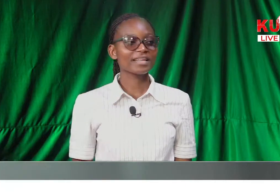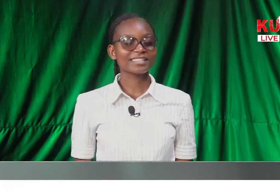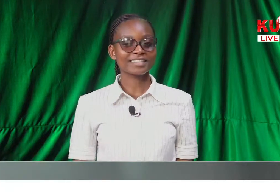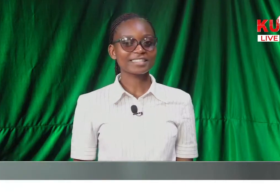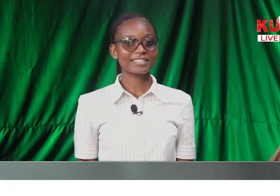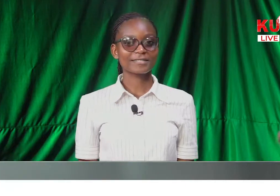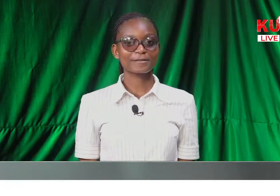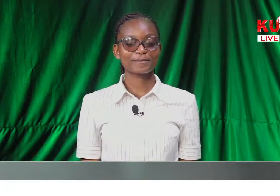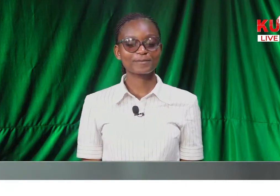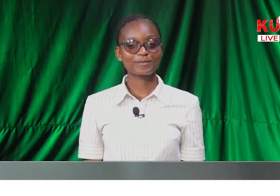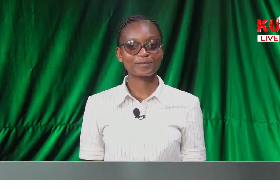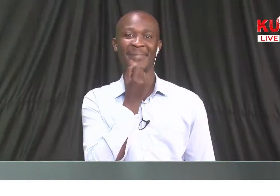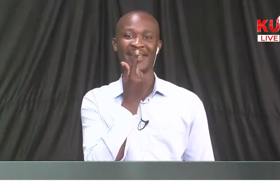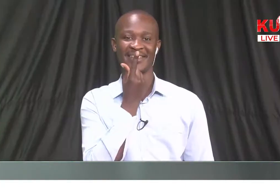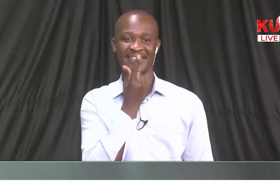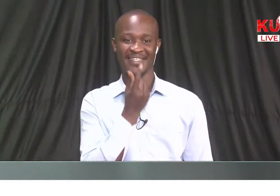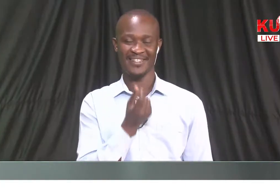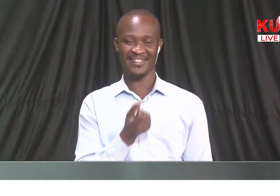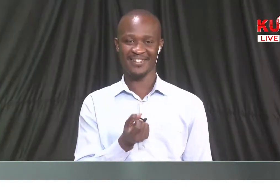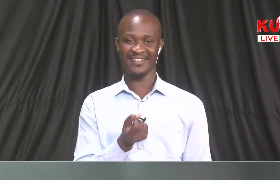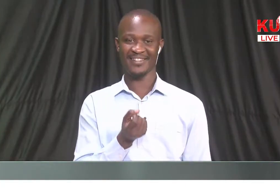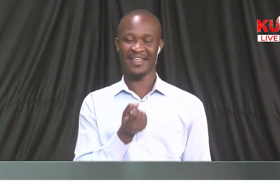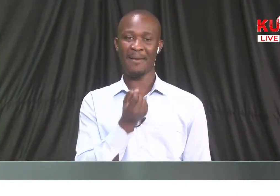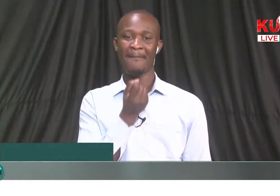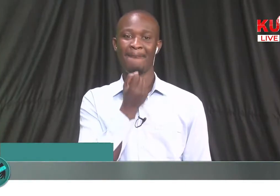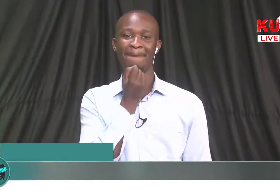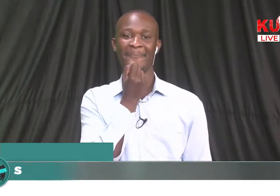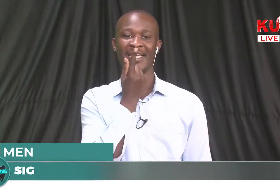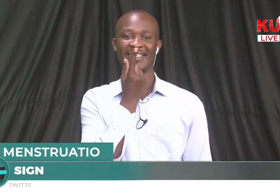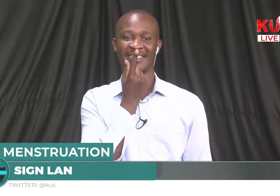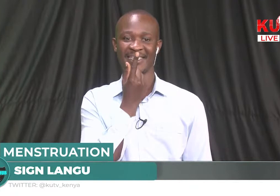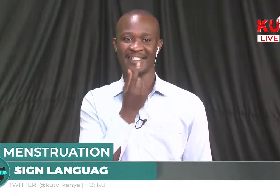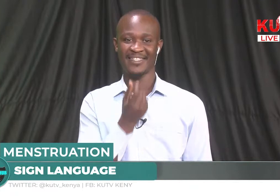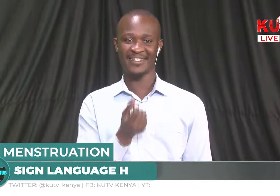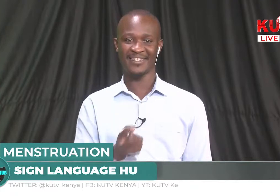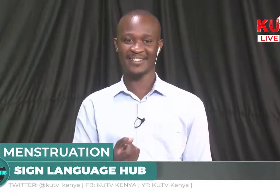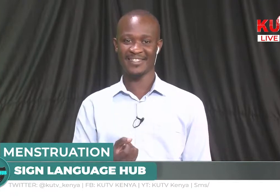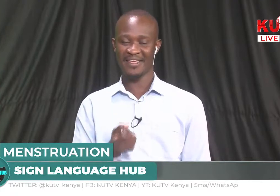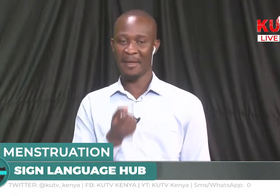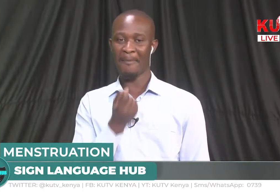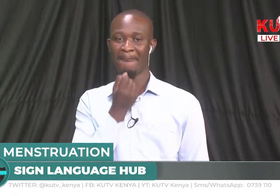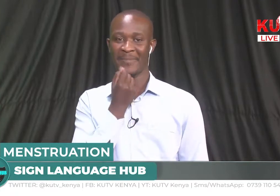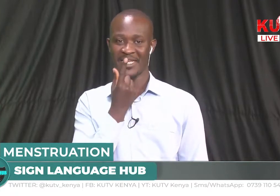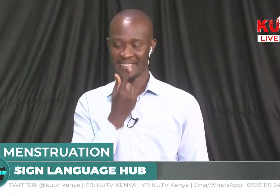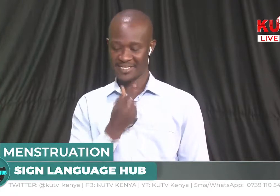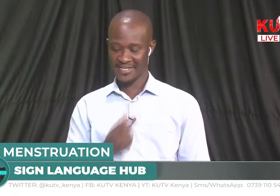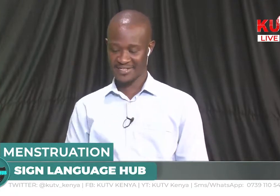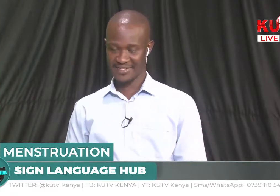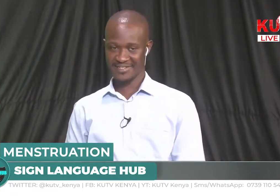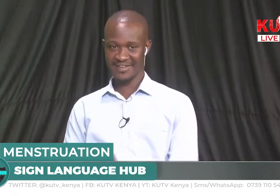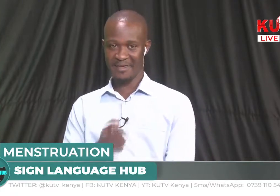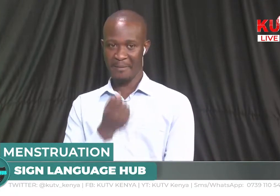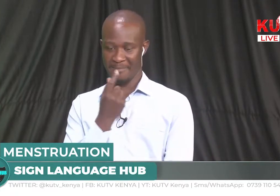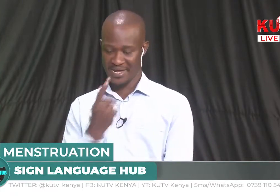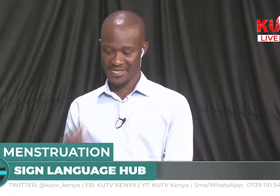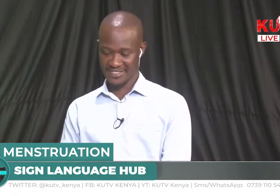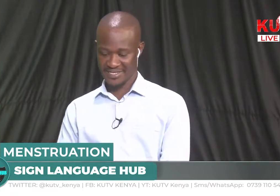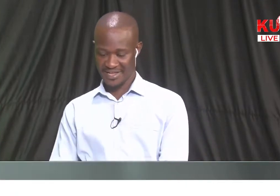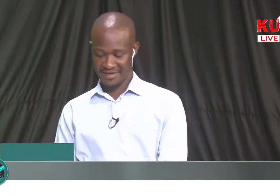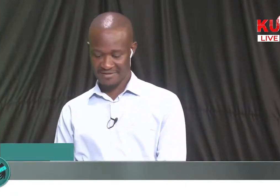Medicine. The same thing, medicine. Medicine. Medicine. Medicine. Okay,